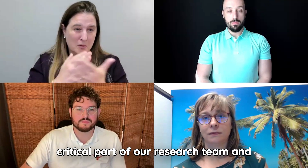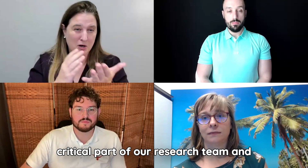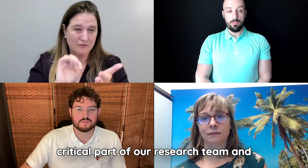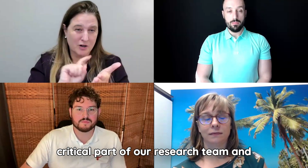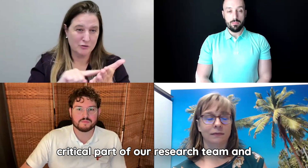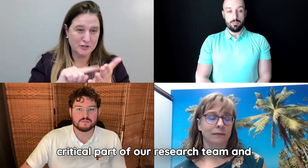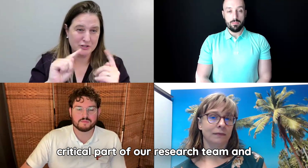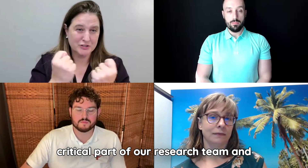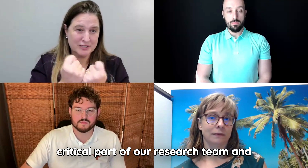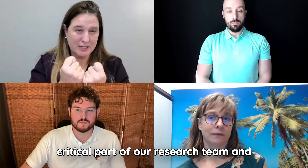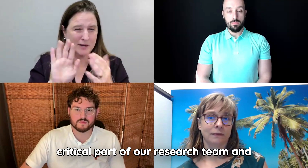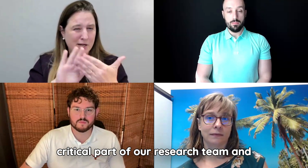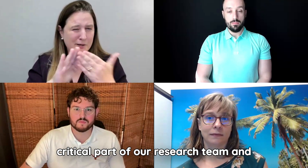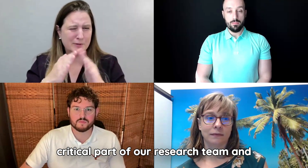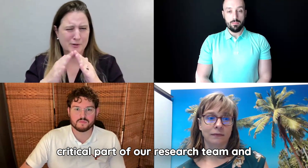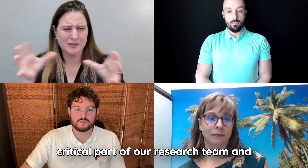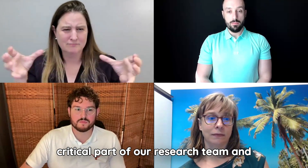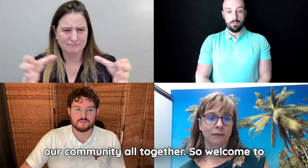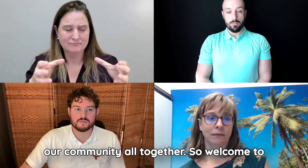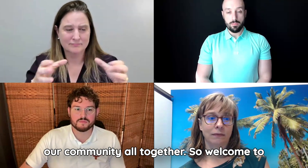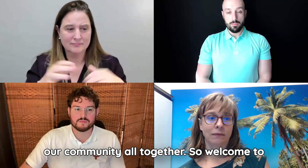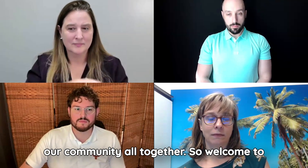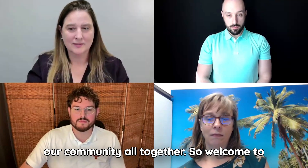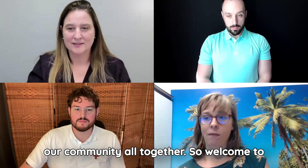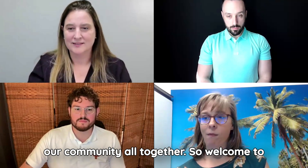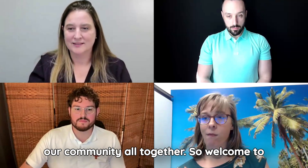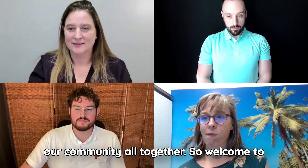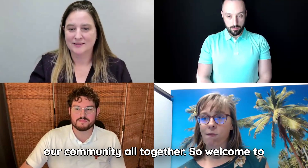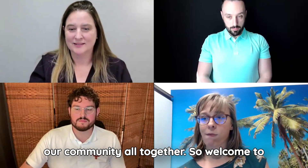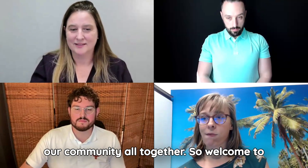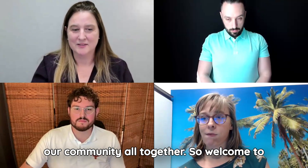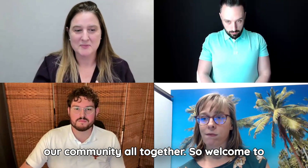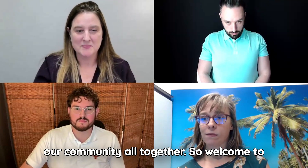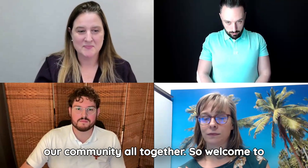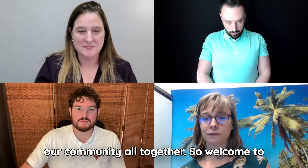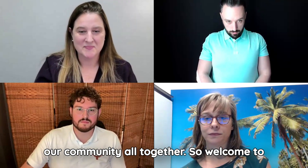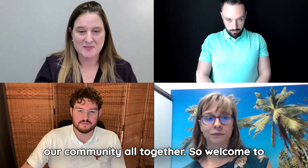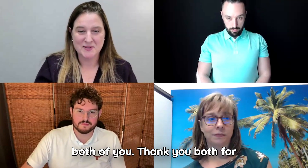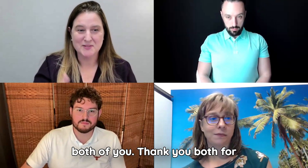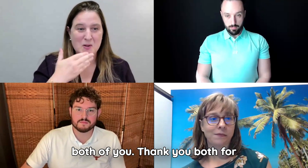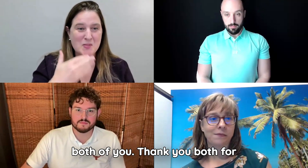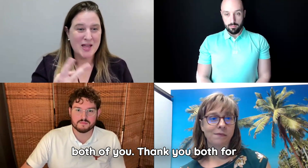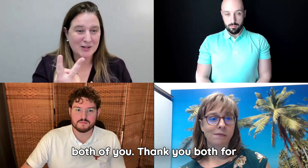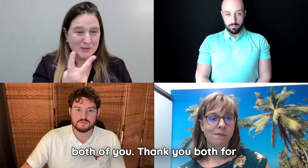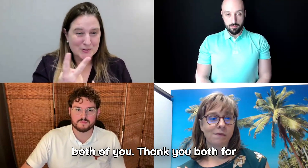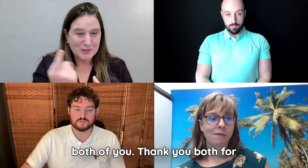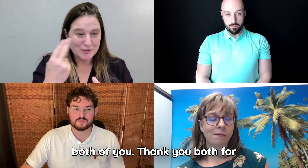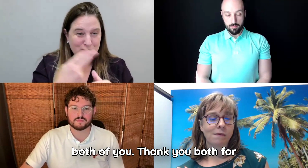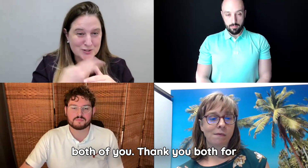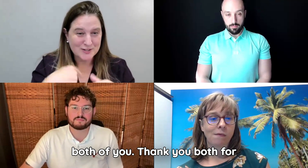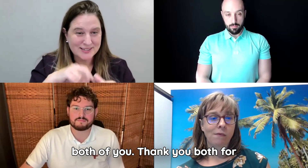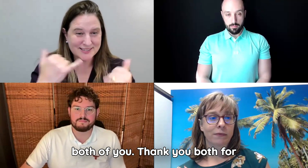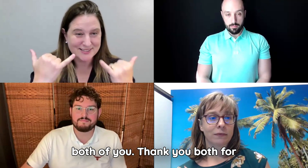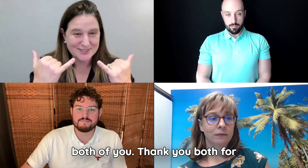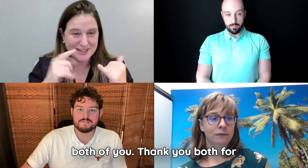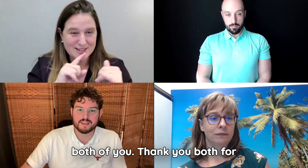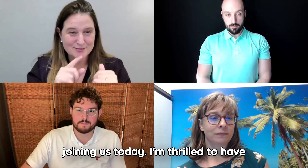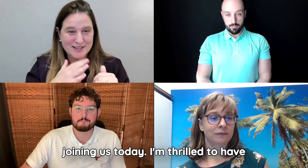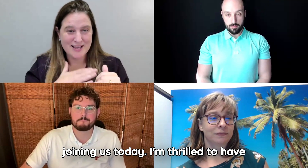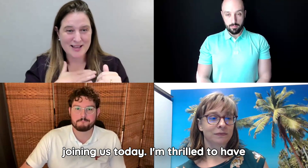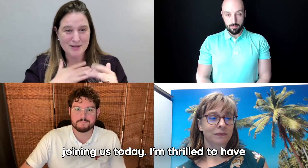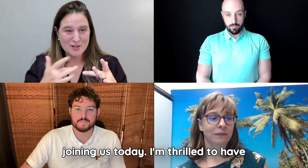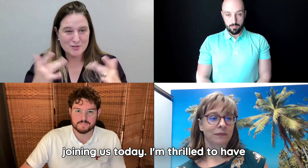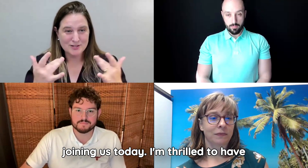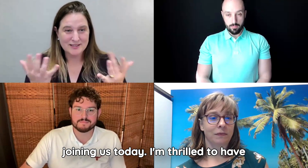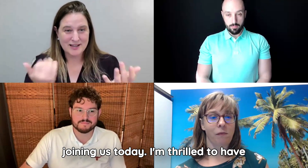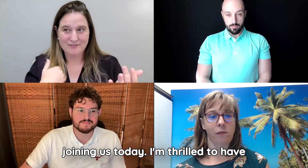we've got. Such a critical part of our research team and our community altogether. So welcome to both of you. Thank you both for